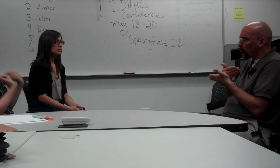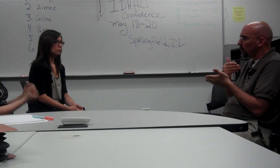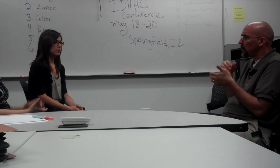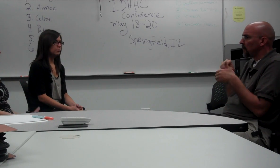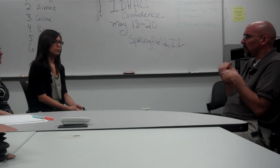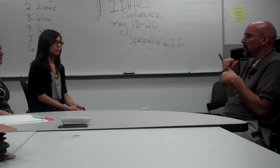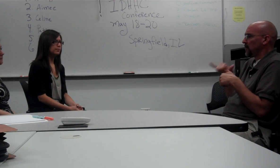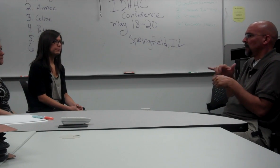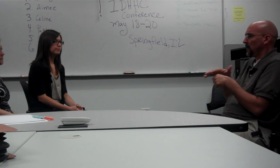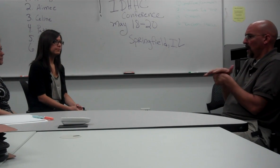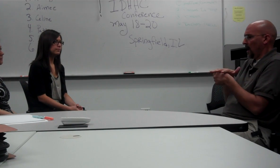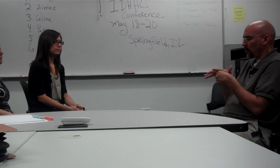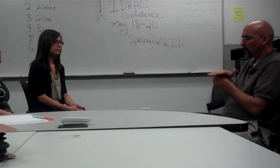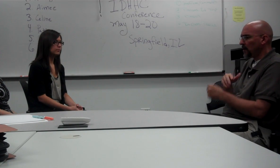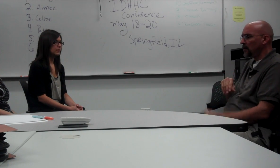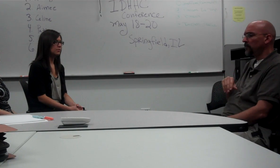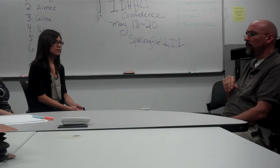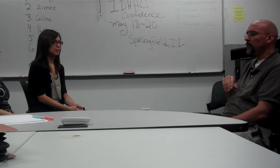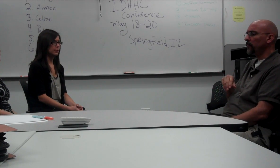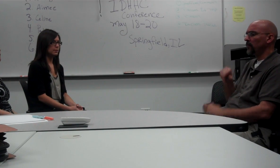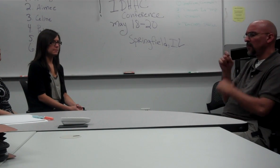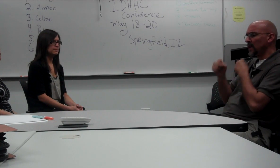It's rather new in this area.